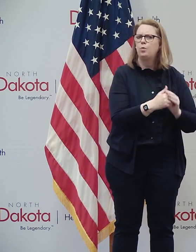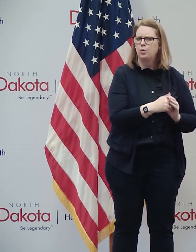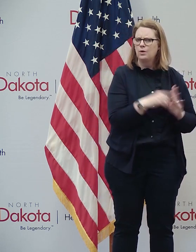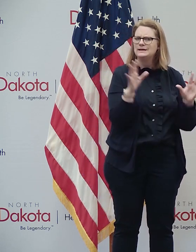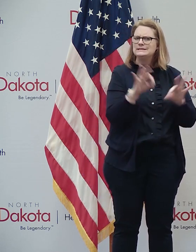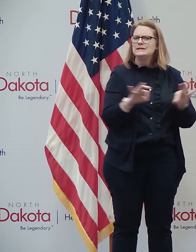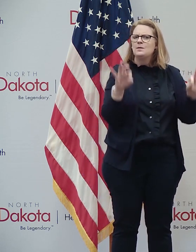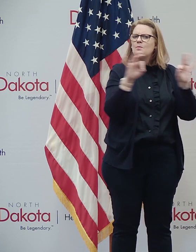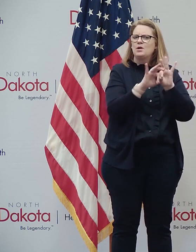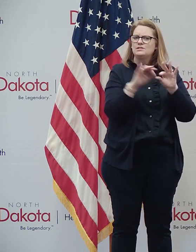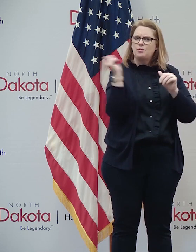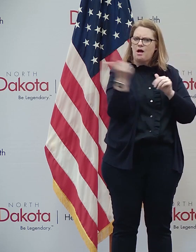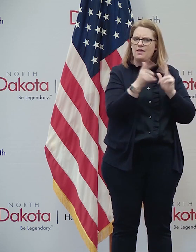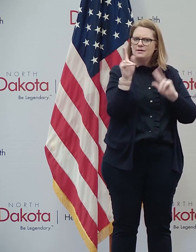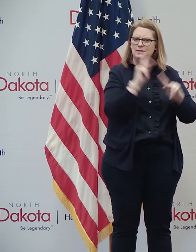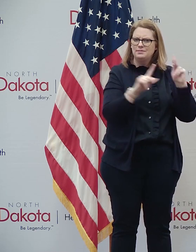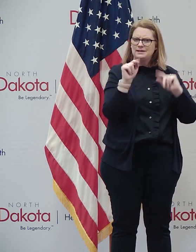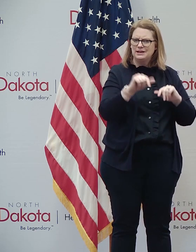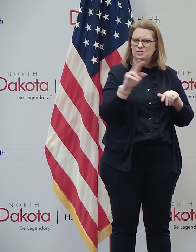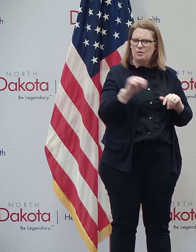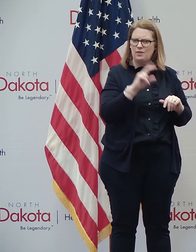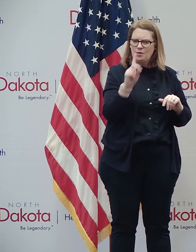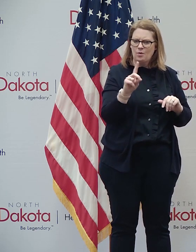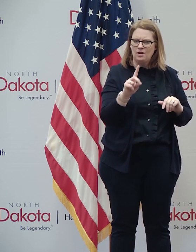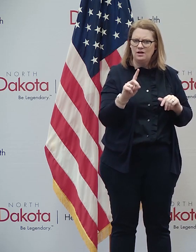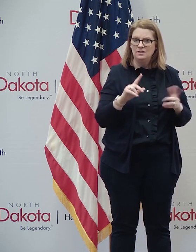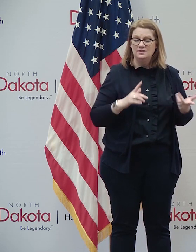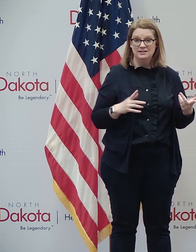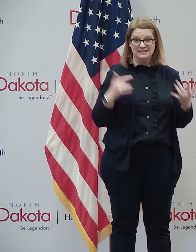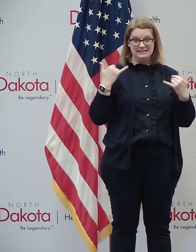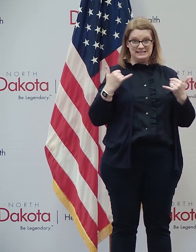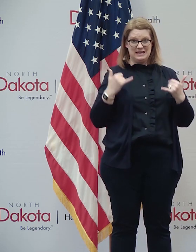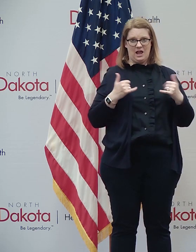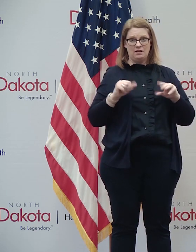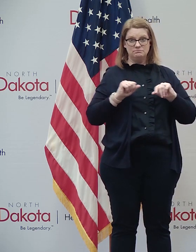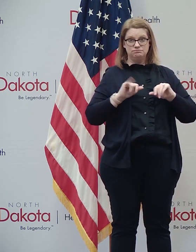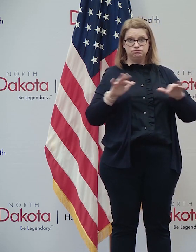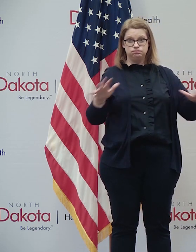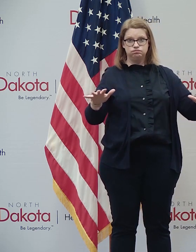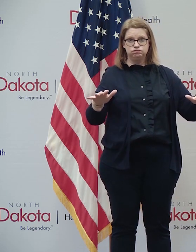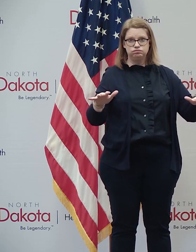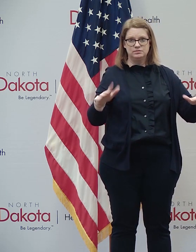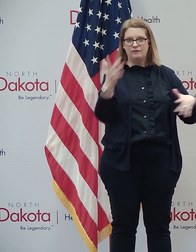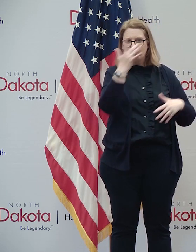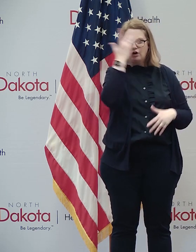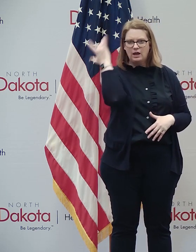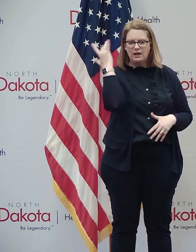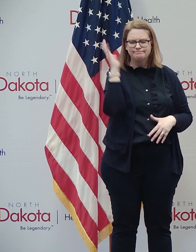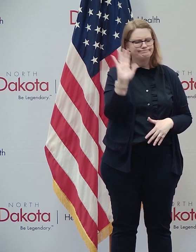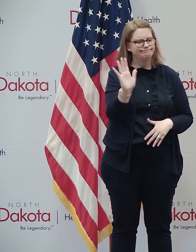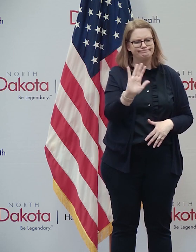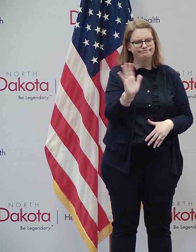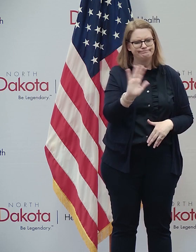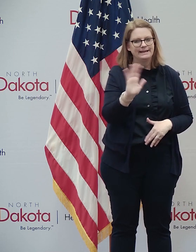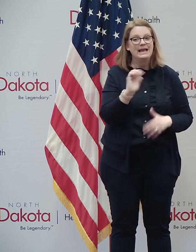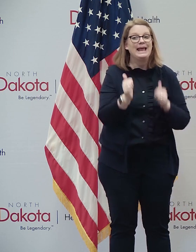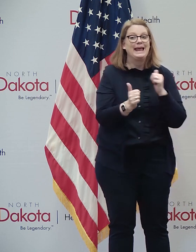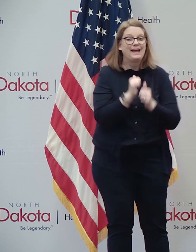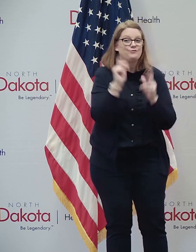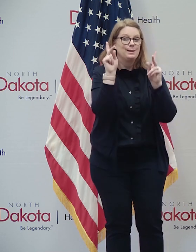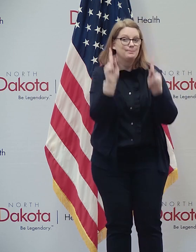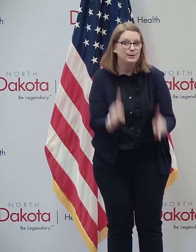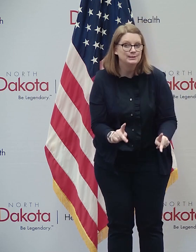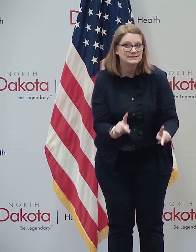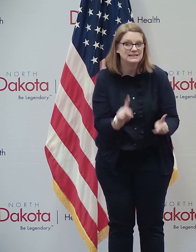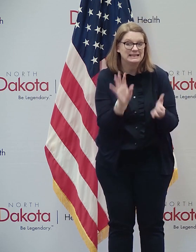is to North Dakotans. When we're in the middle of this pandemic, we don't want to lose sight of the fact that every single person that gets counted in